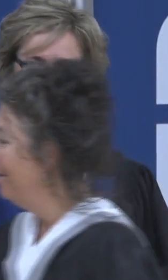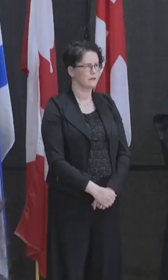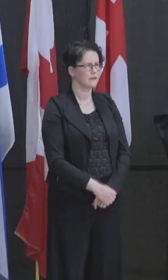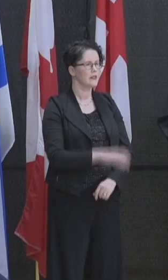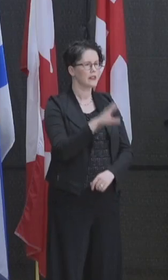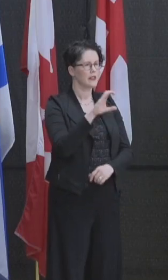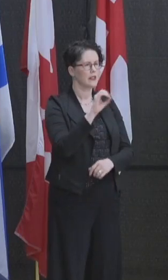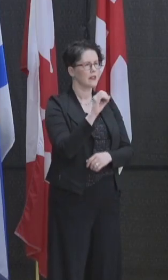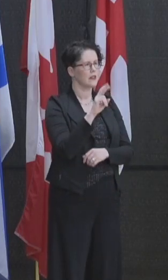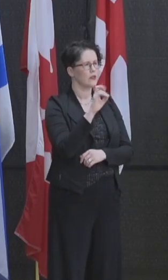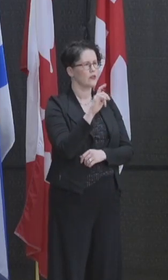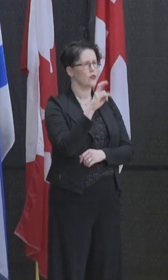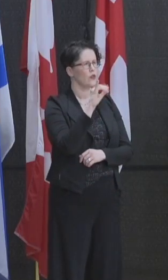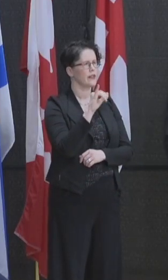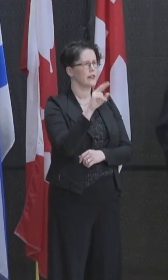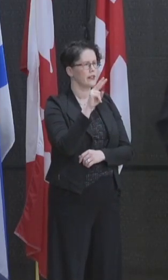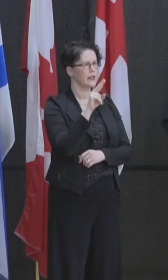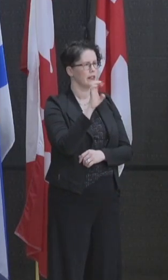Courtney Vino.